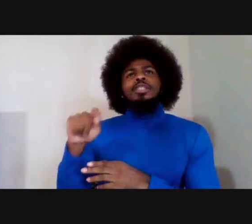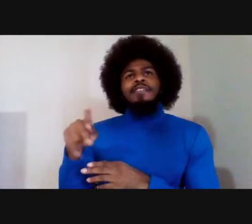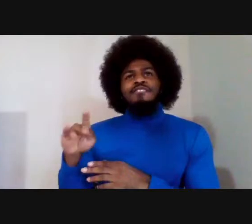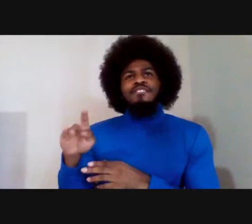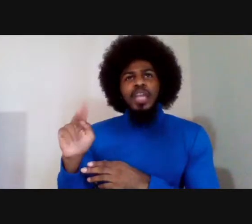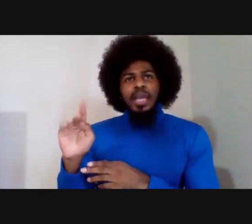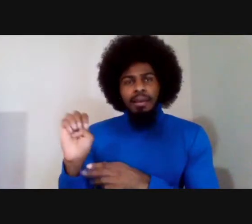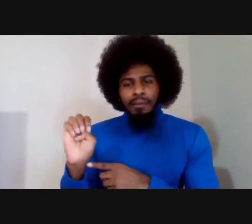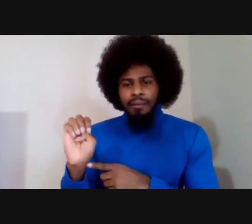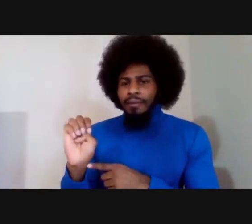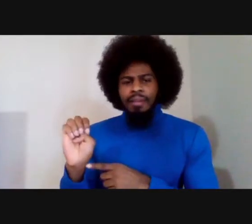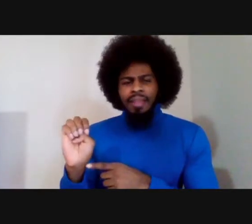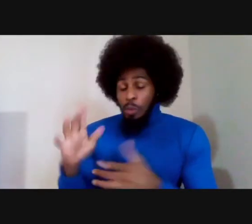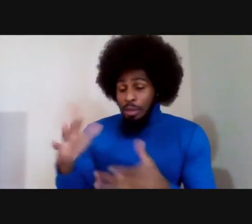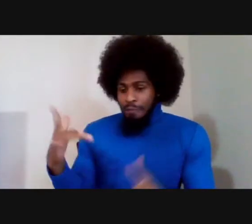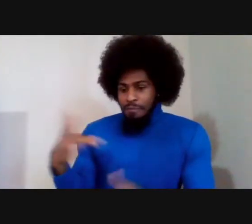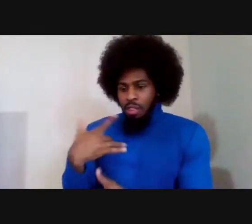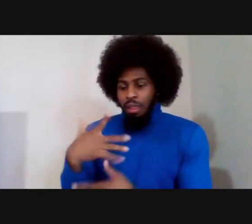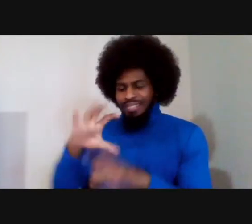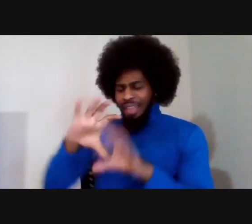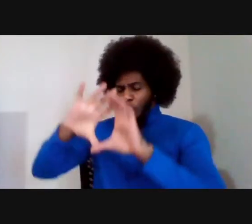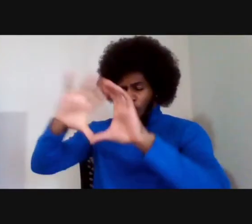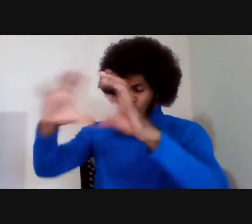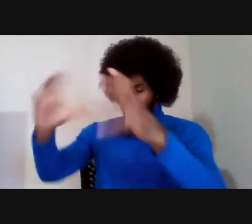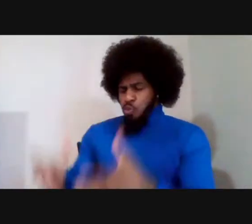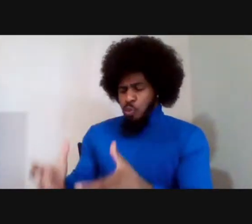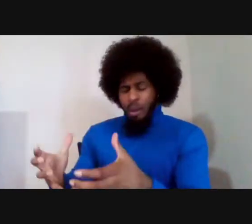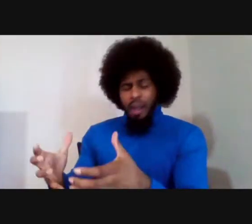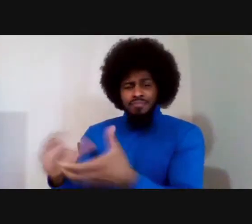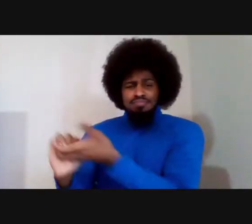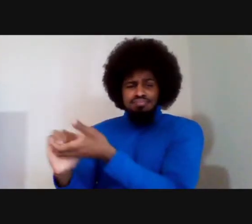like circle of collaborators.